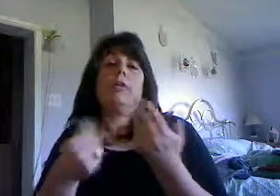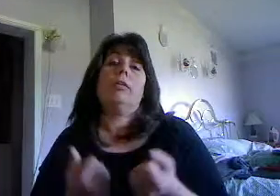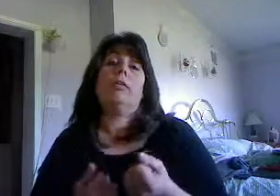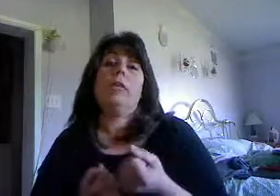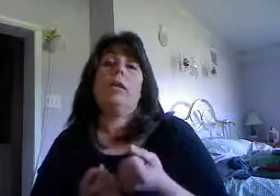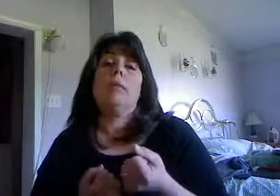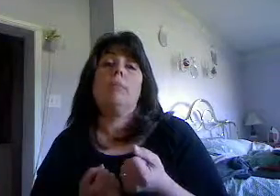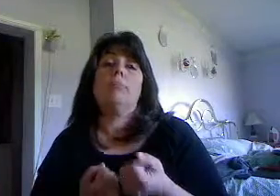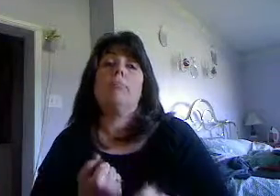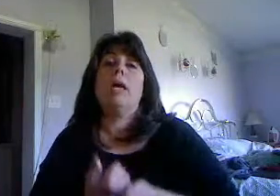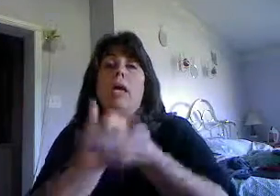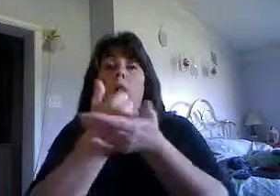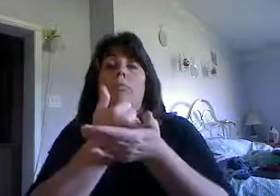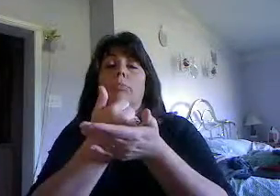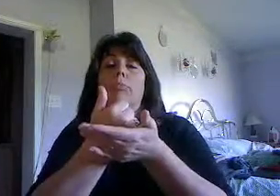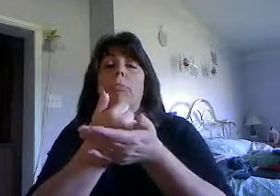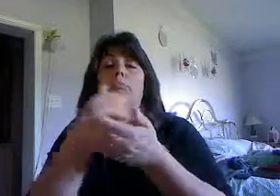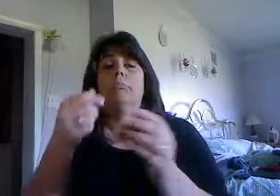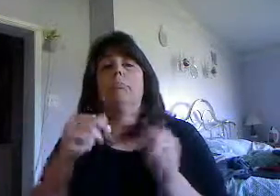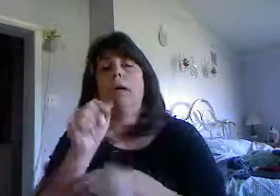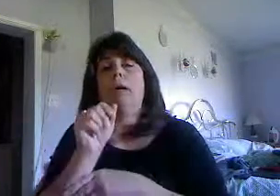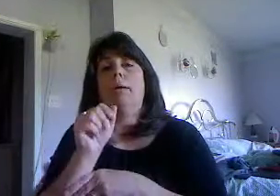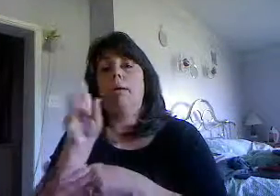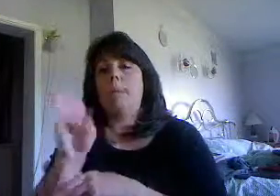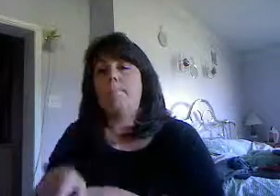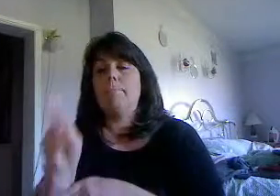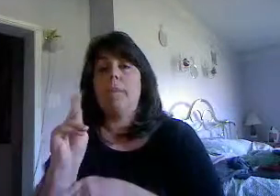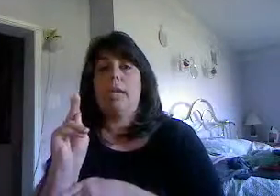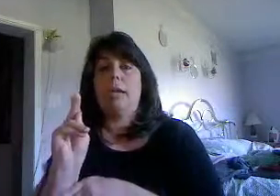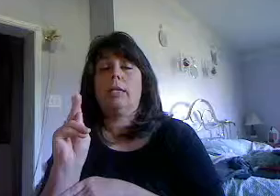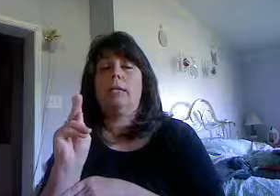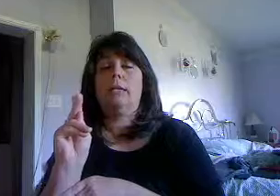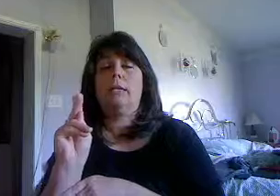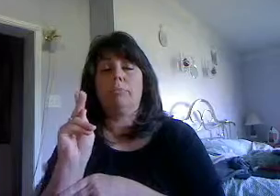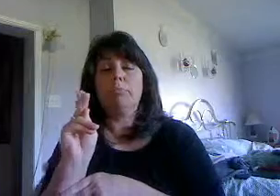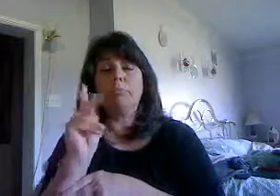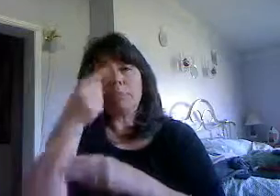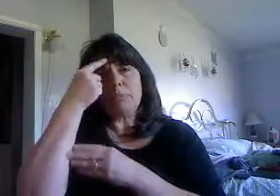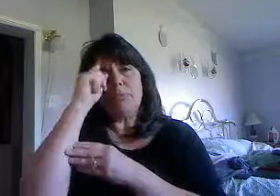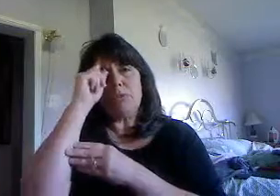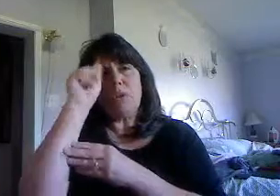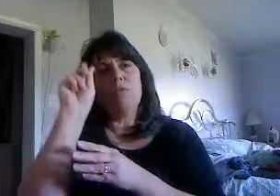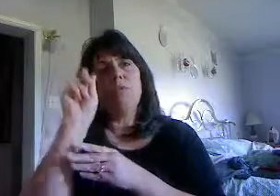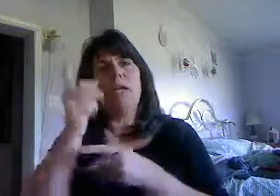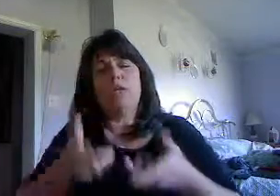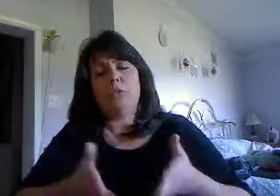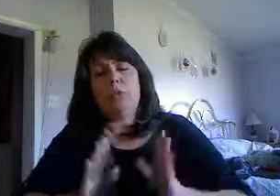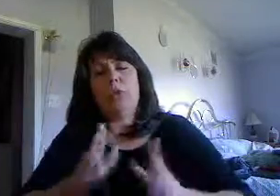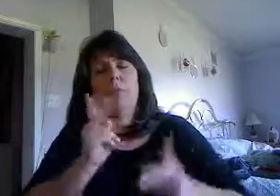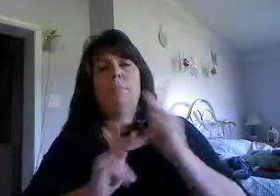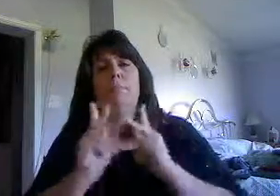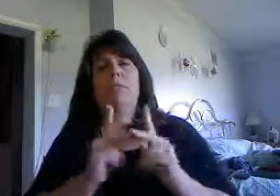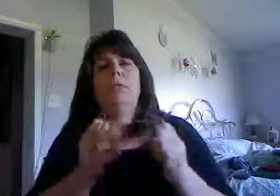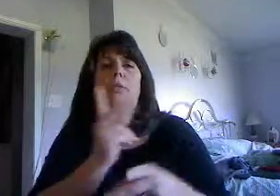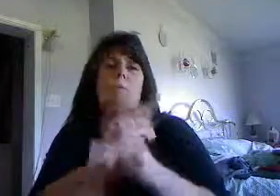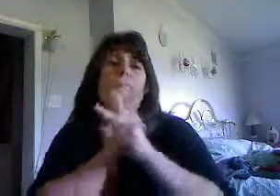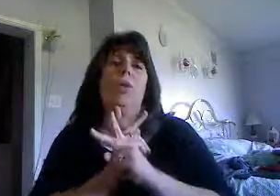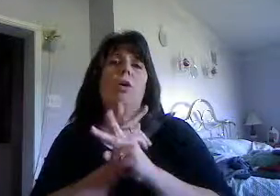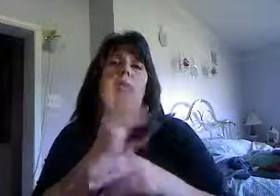loans that banks would make to homeowners. So for example, if you're a homeowner and you participate in this program and you